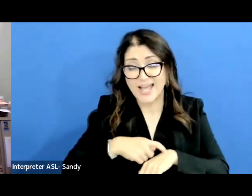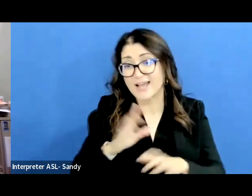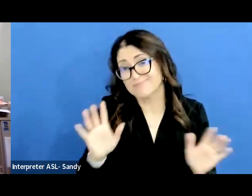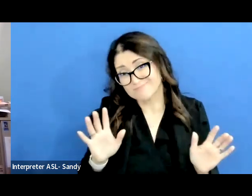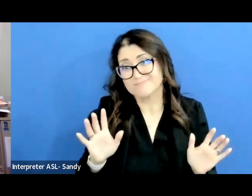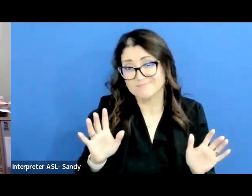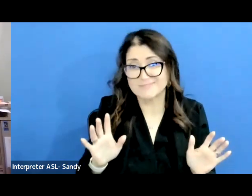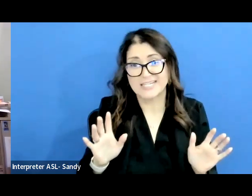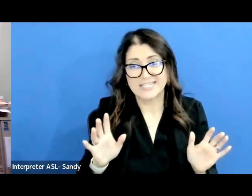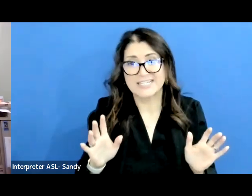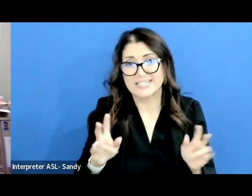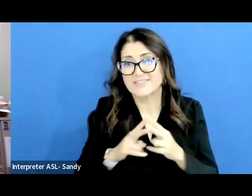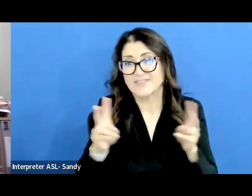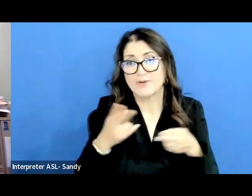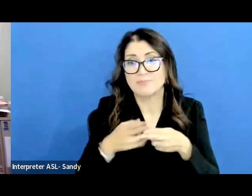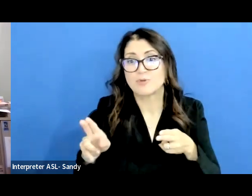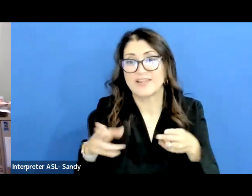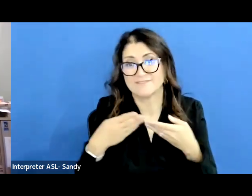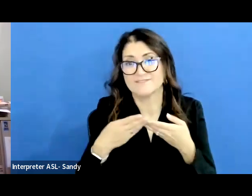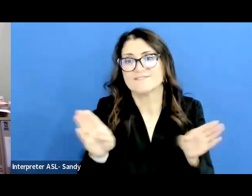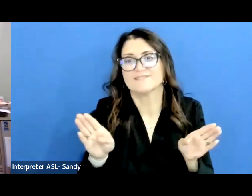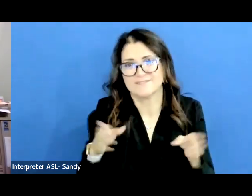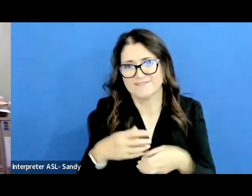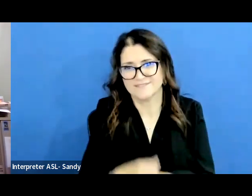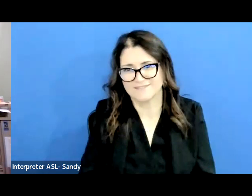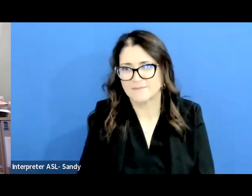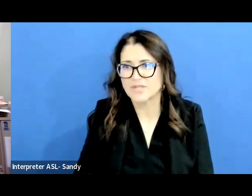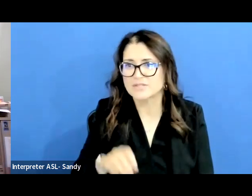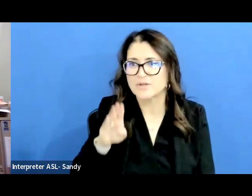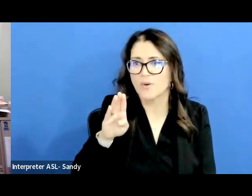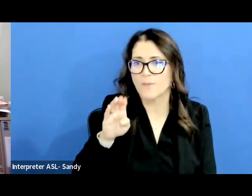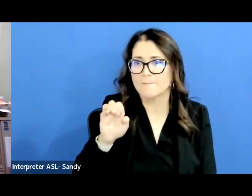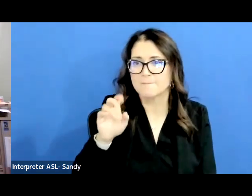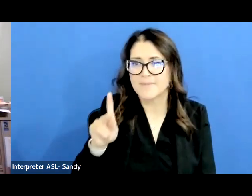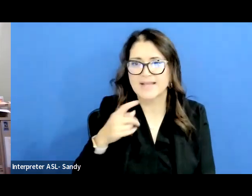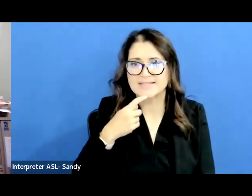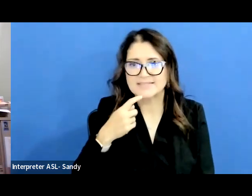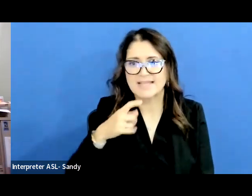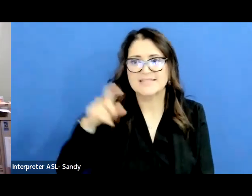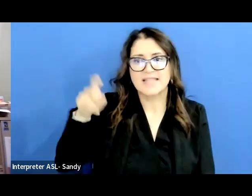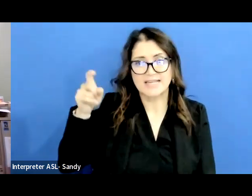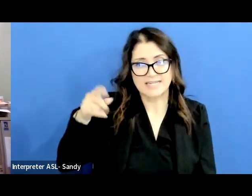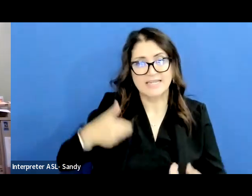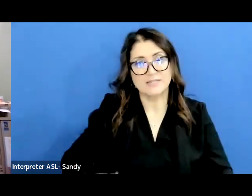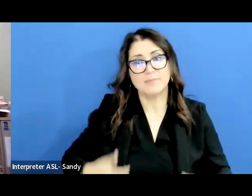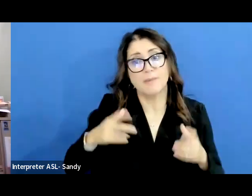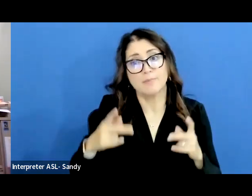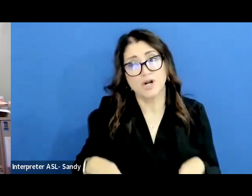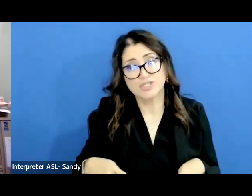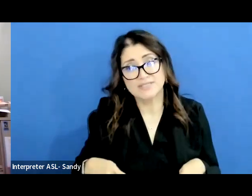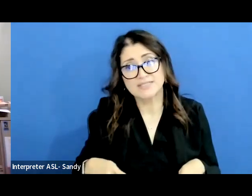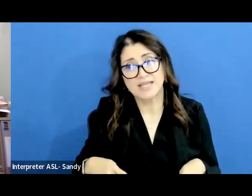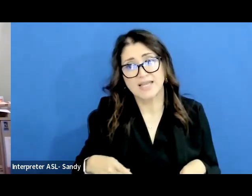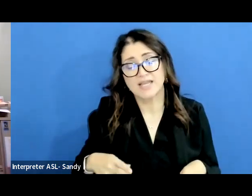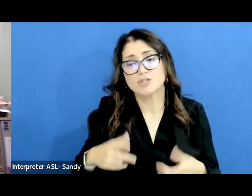very a brief overview of things. All right, Beck says the need to be a person who deserves